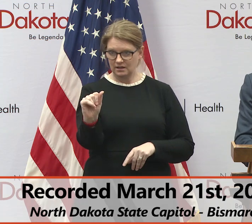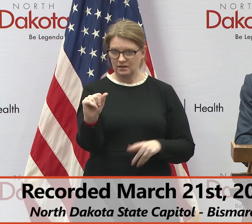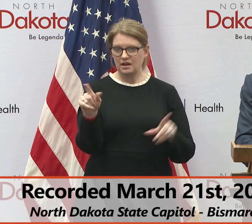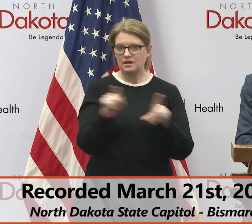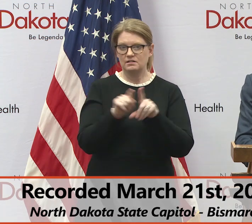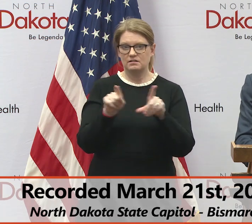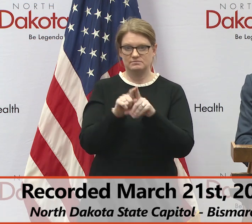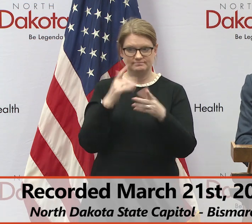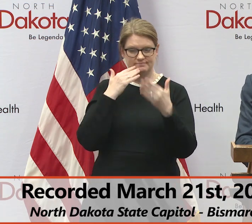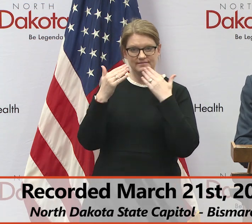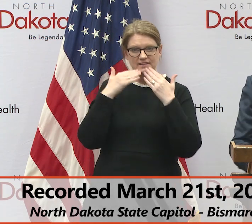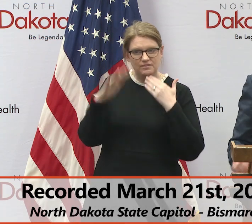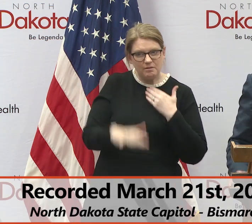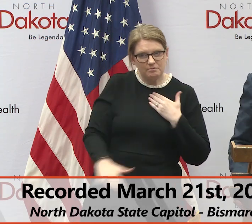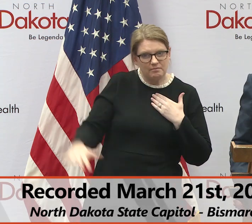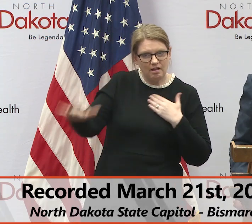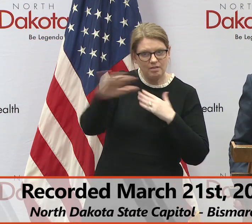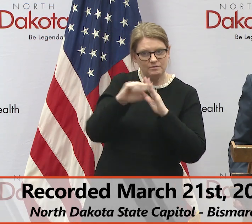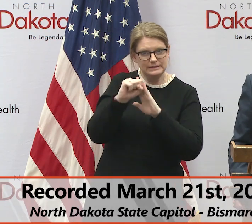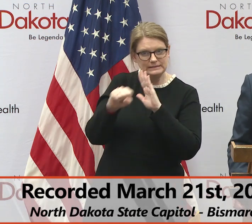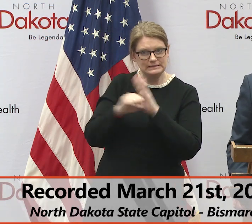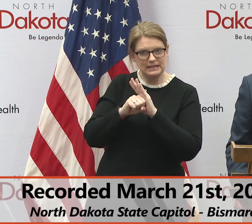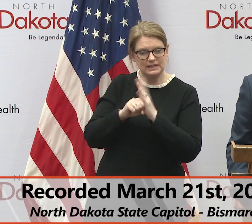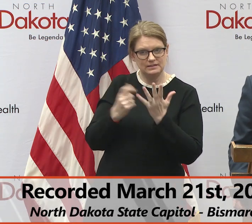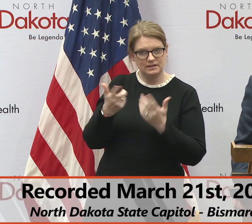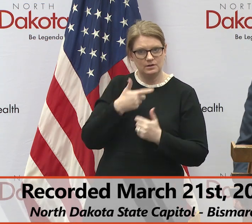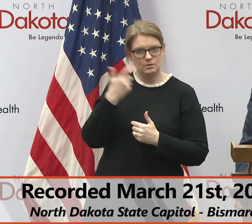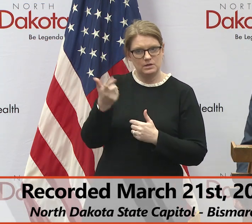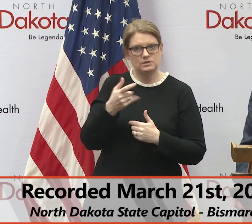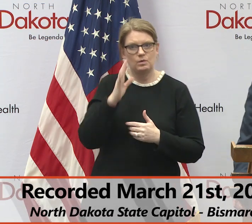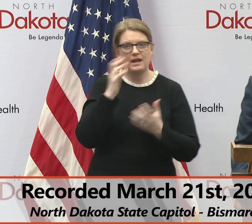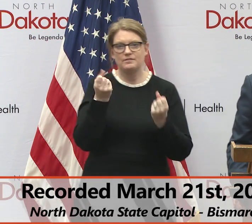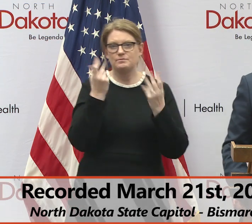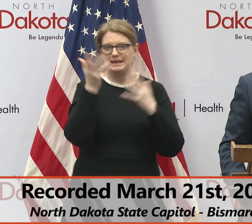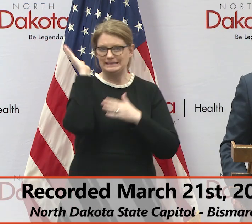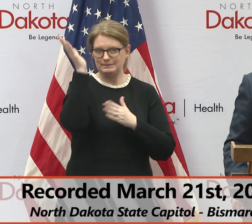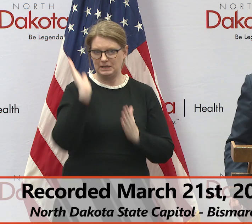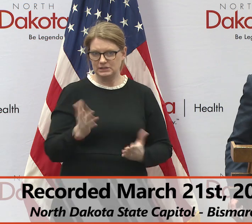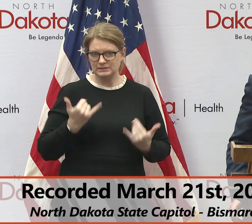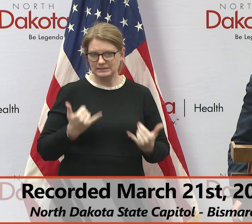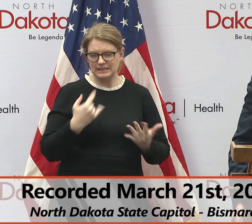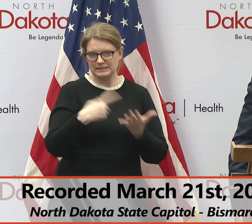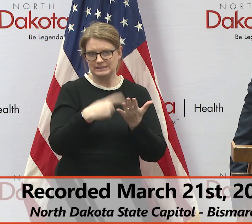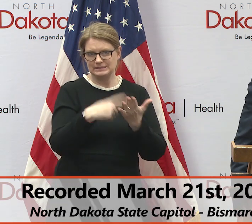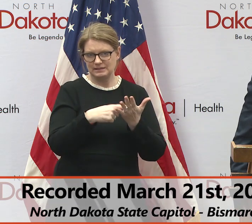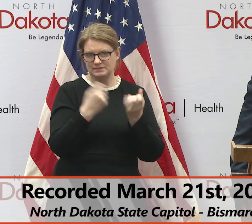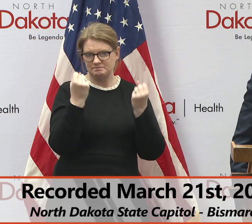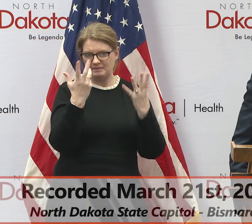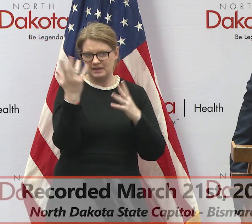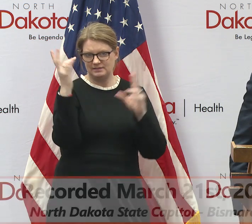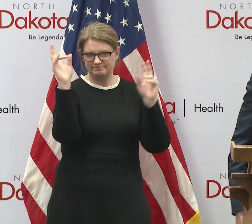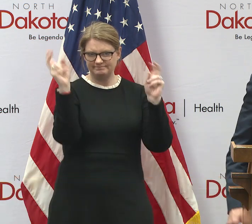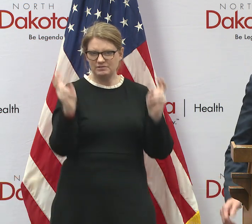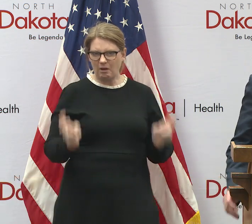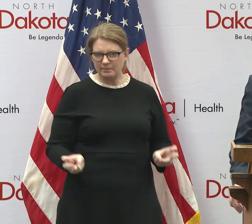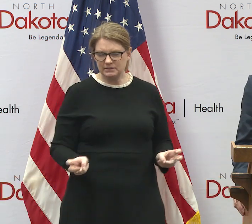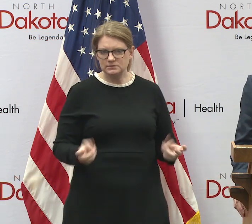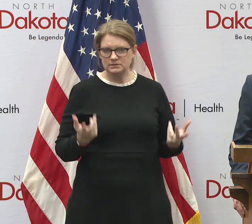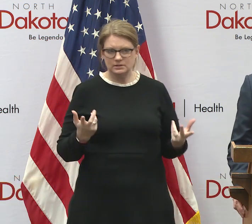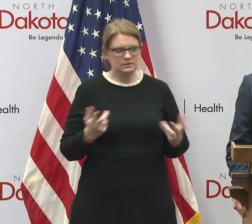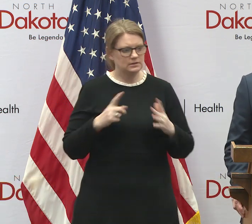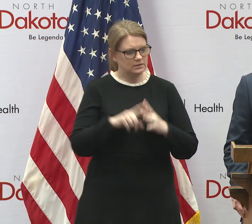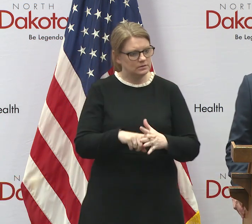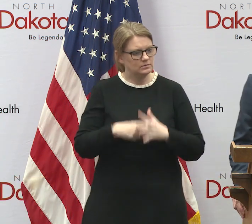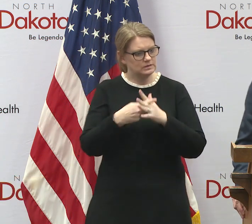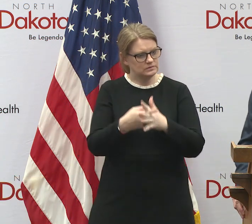those across our state that are listening in. We'll have a number of speakers today to cover a number of topics, but let me just kick